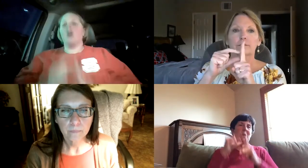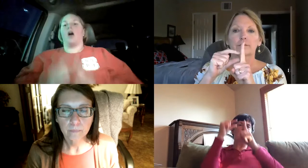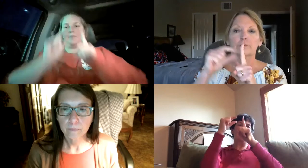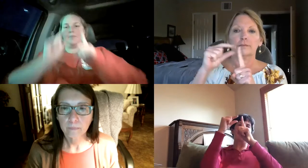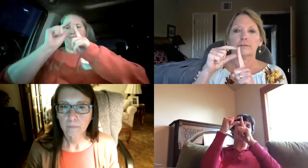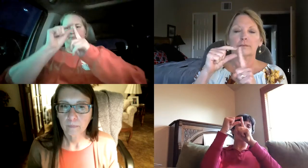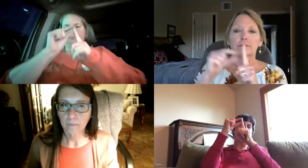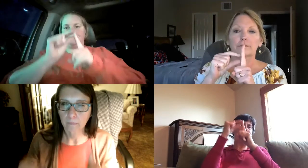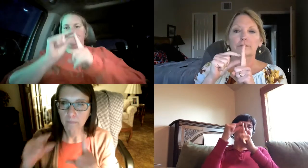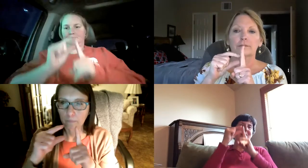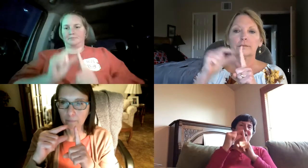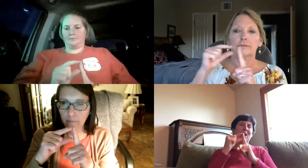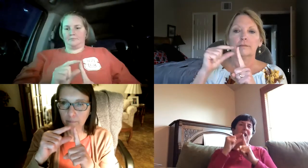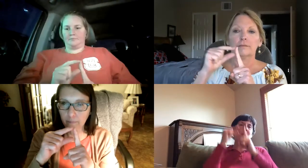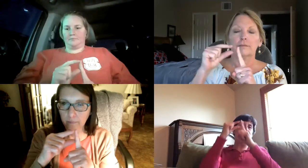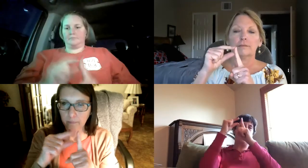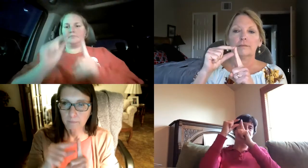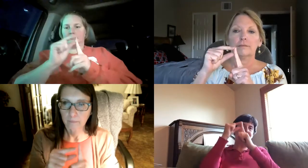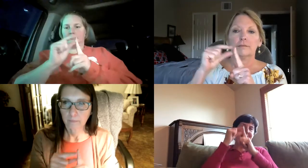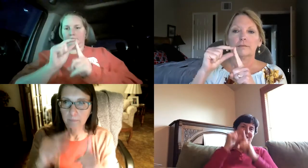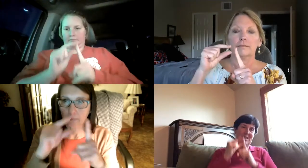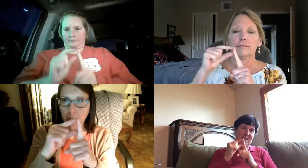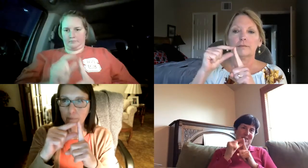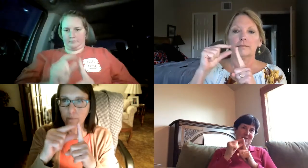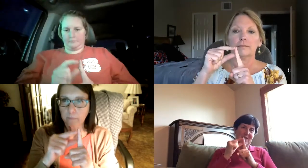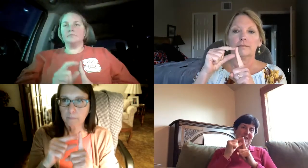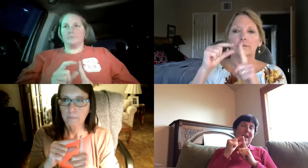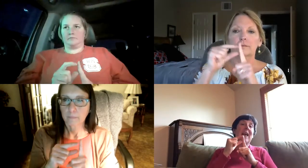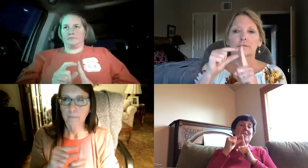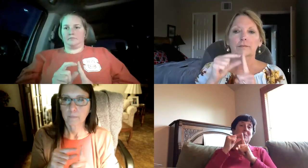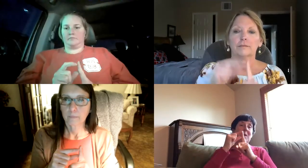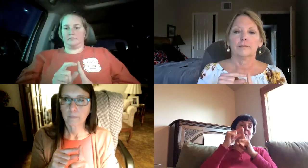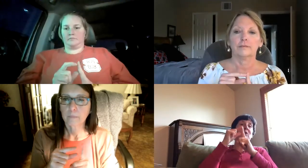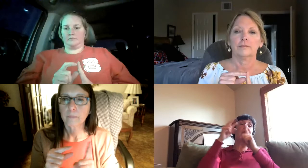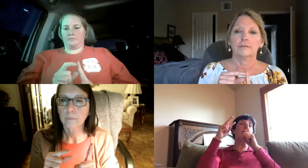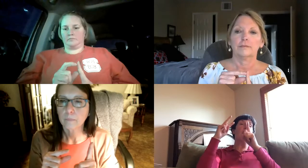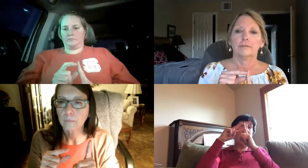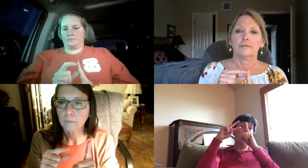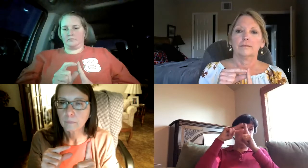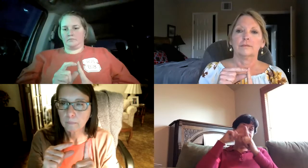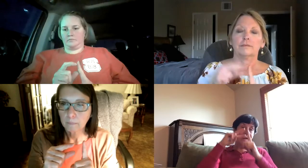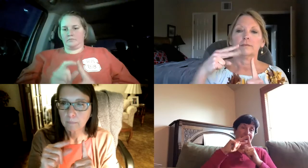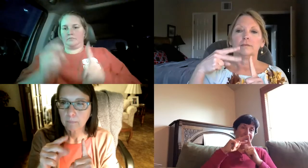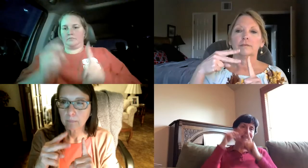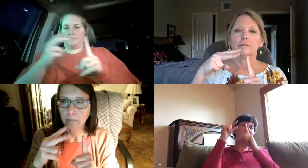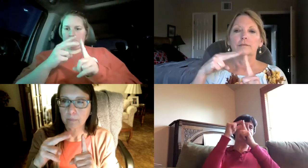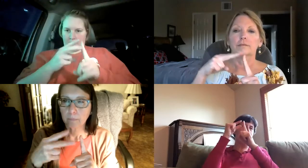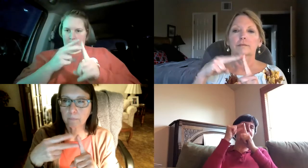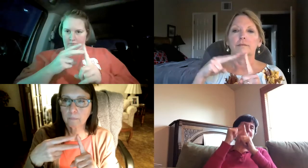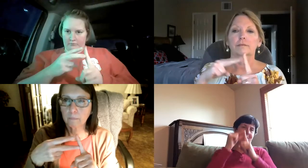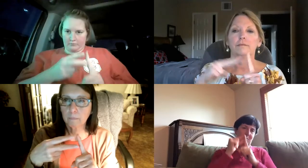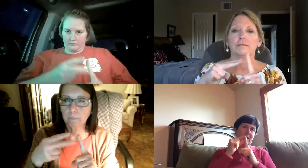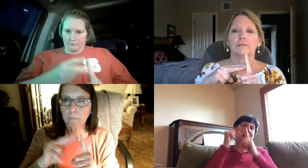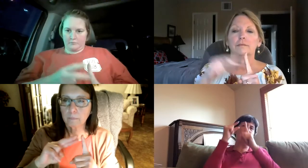some people do vocabulary like word list, and some people do vocabulary like this.